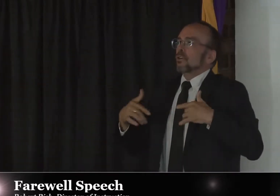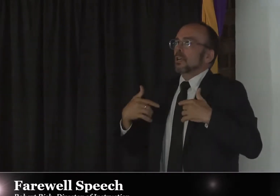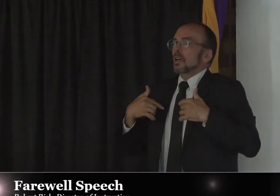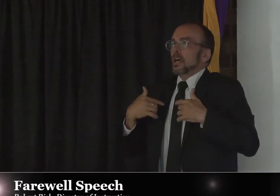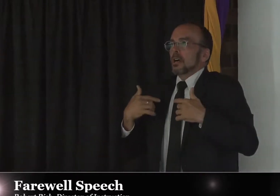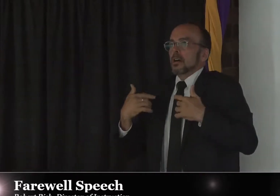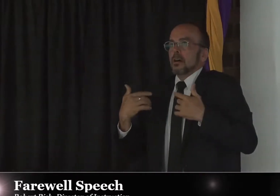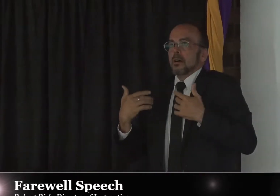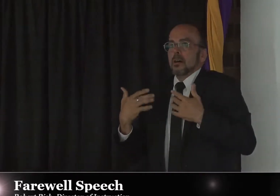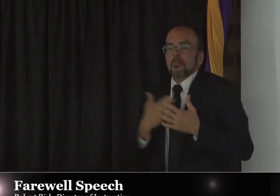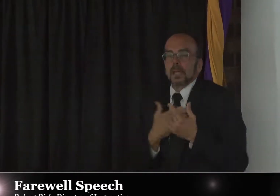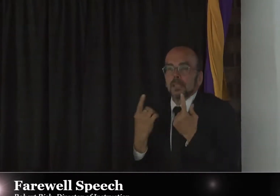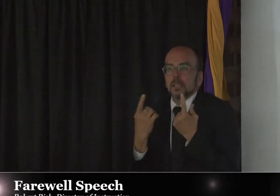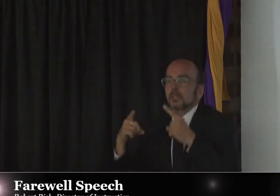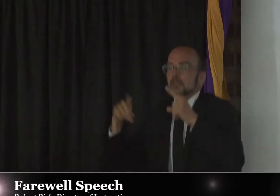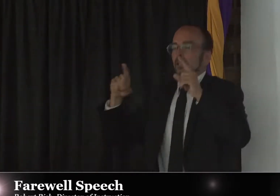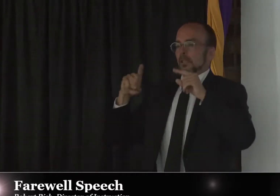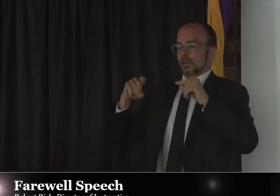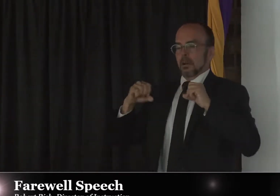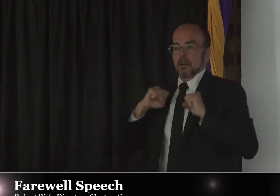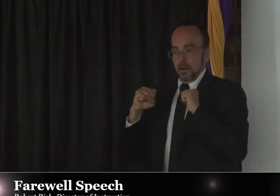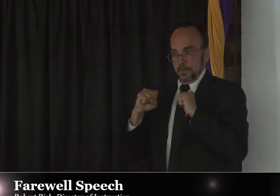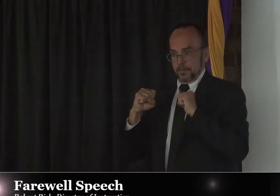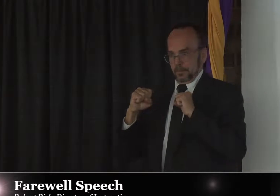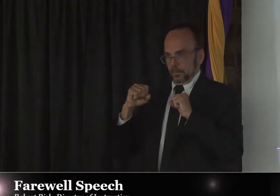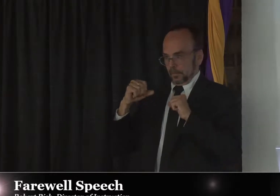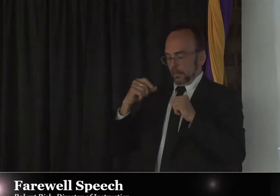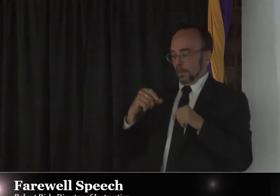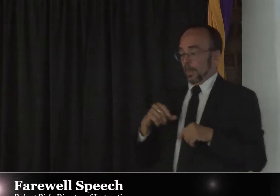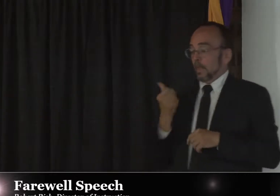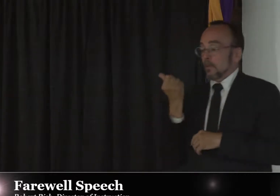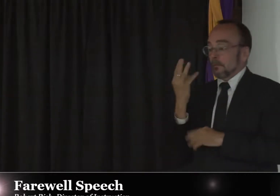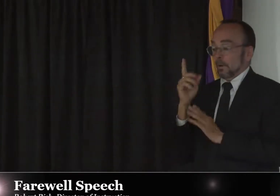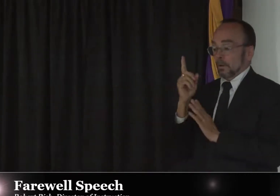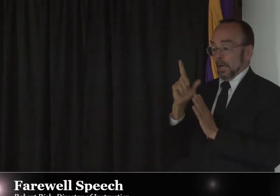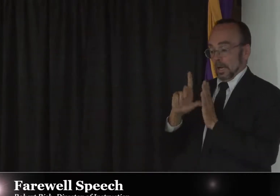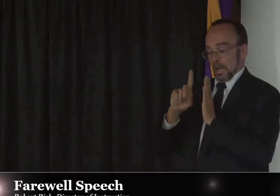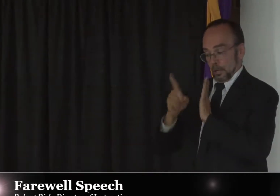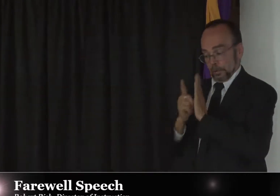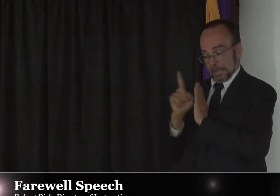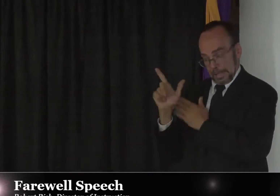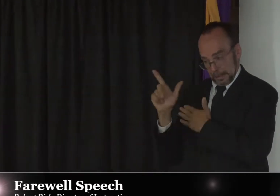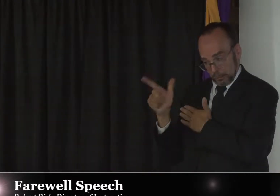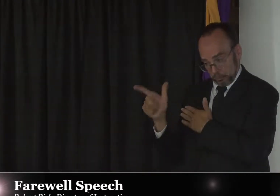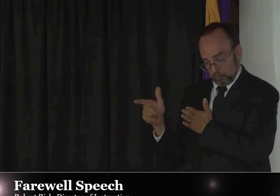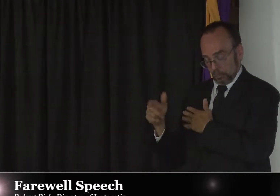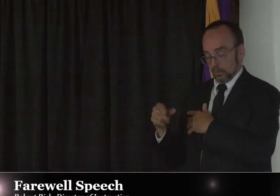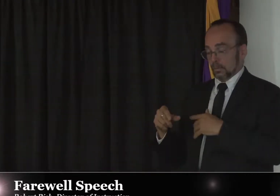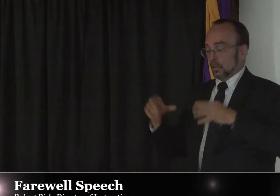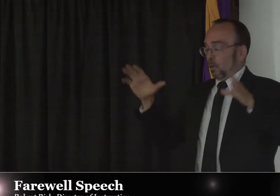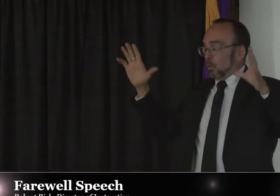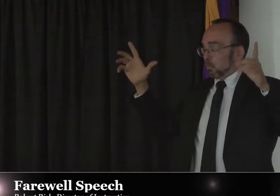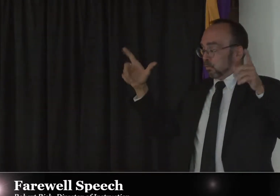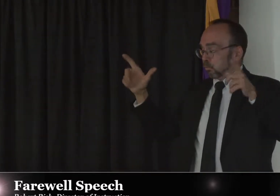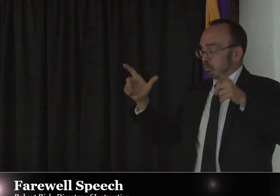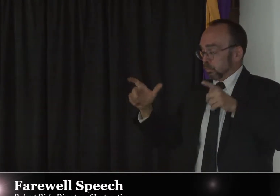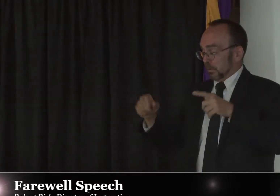felt good about this, right? I'm successful, I have power. A few hours later, as the